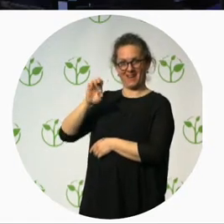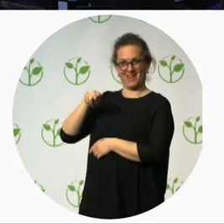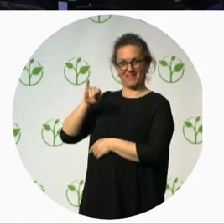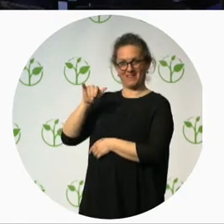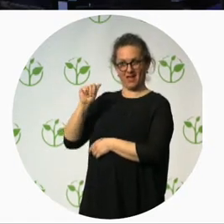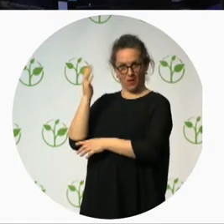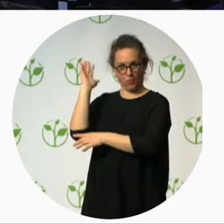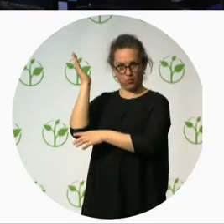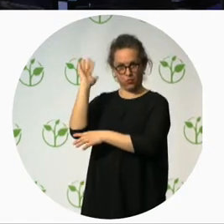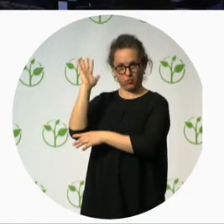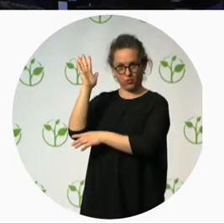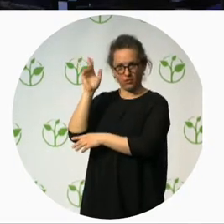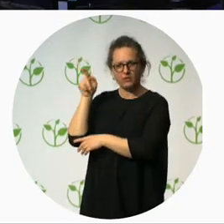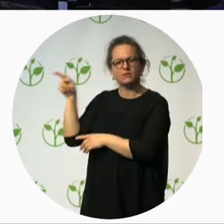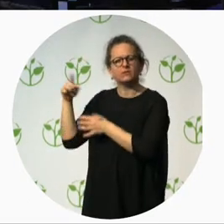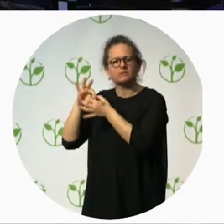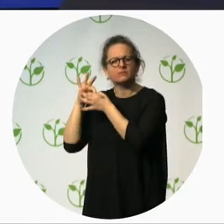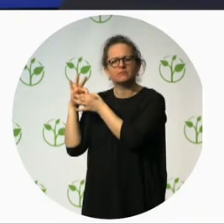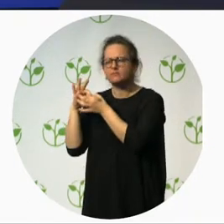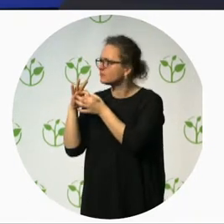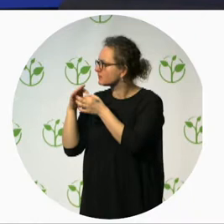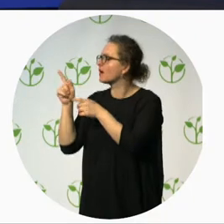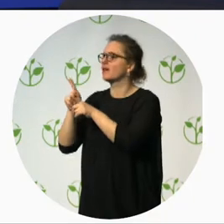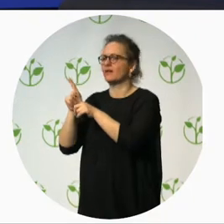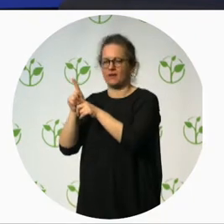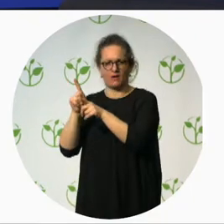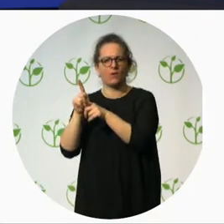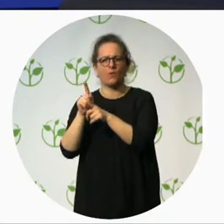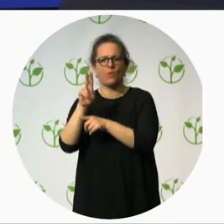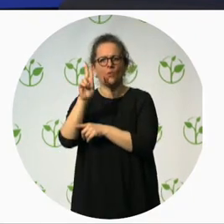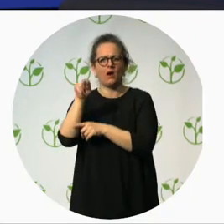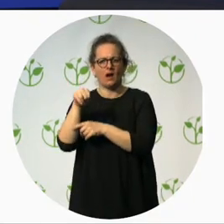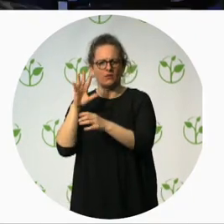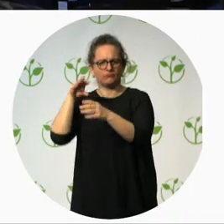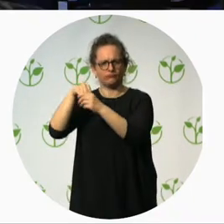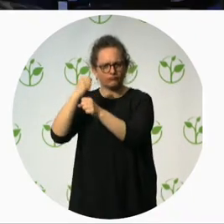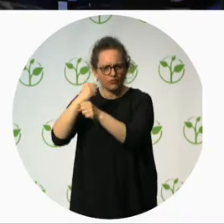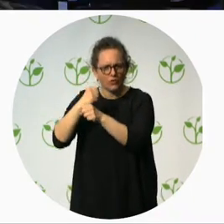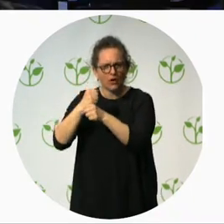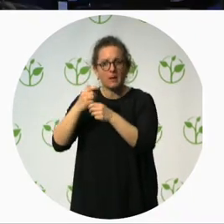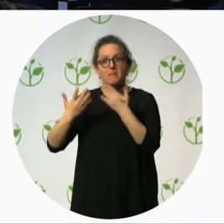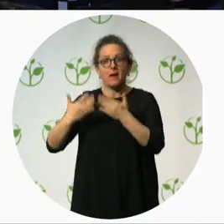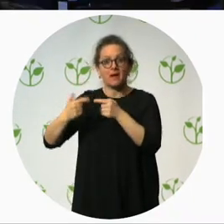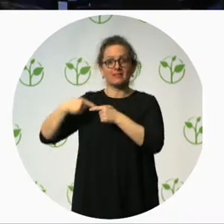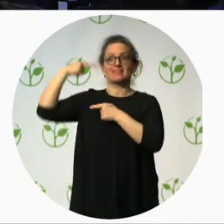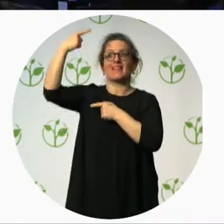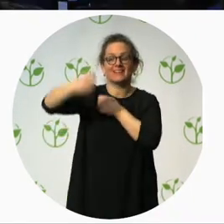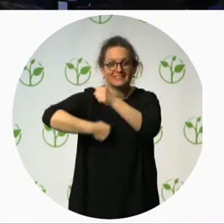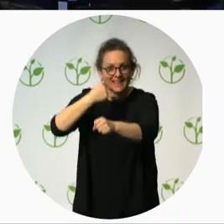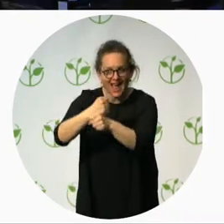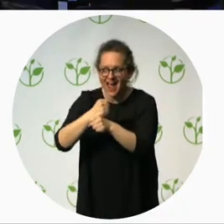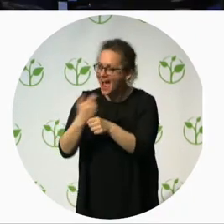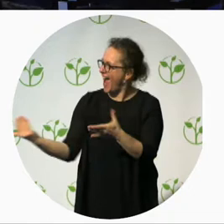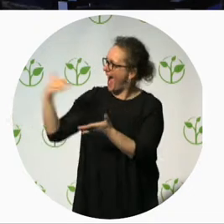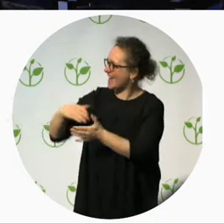year to the conference? Yeah, I picked that up. Did anybody else pick that up? I think we'll hold her to that, right? I think we will. And thank you for focusing on